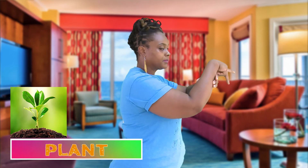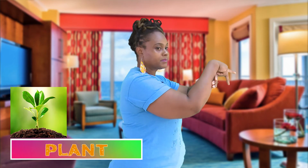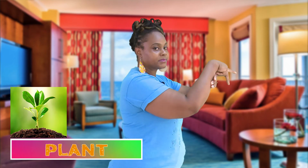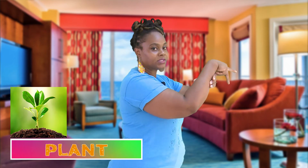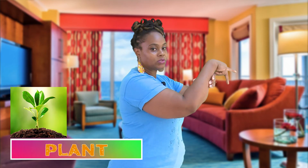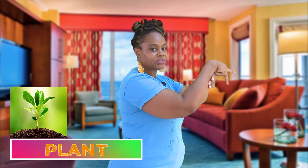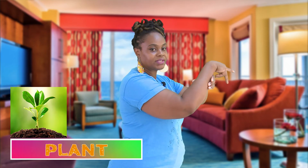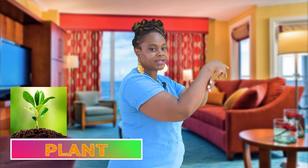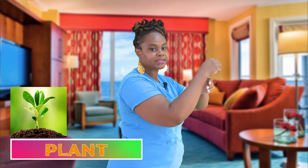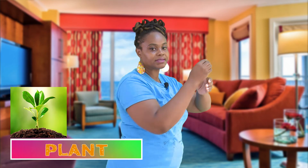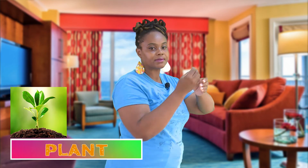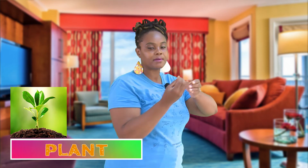Did you see that?